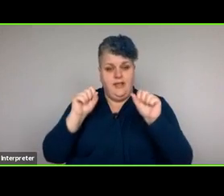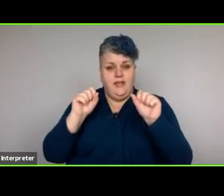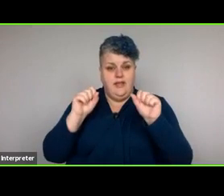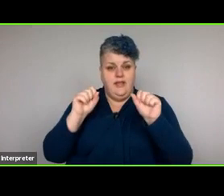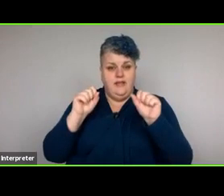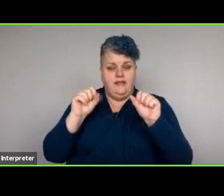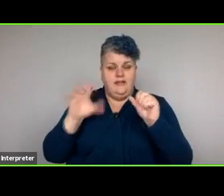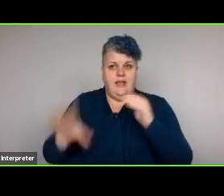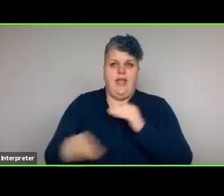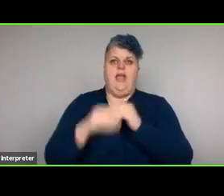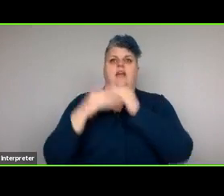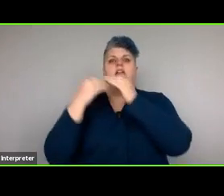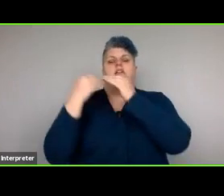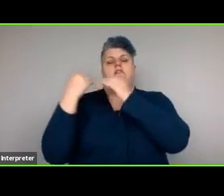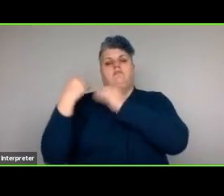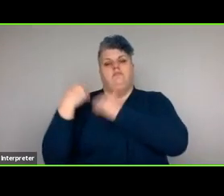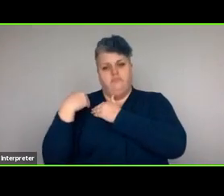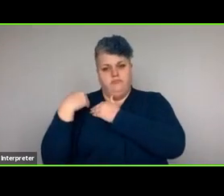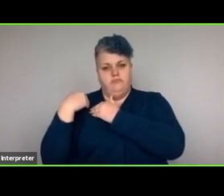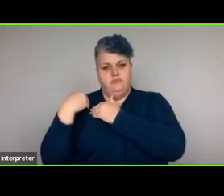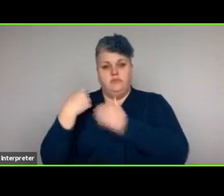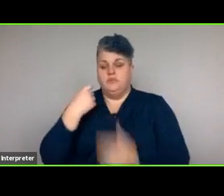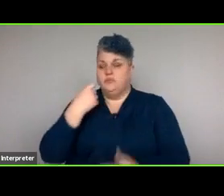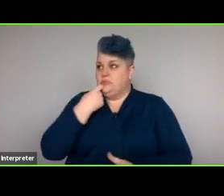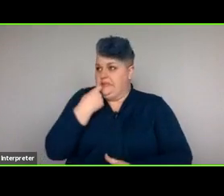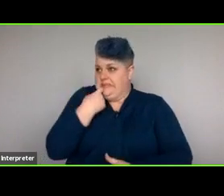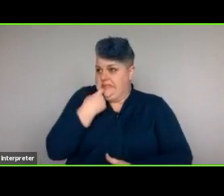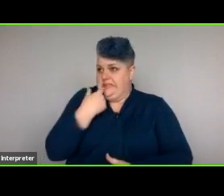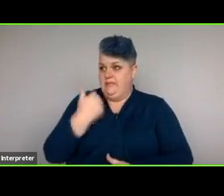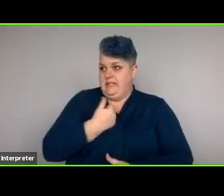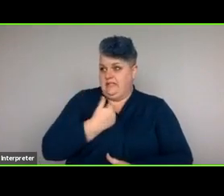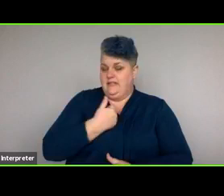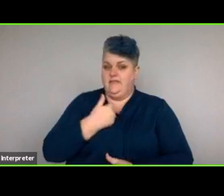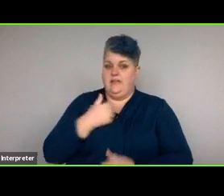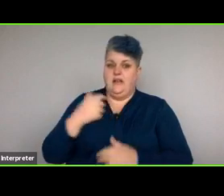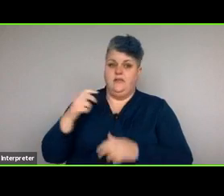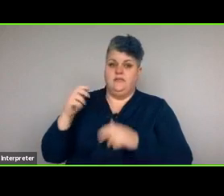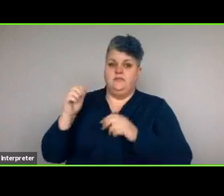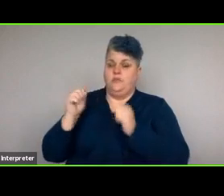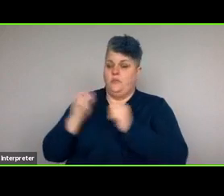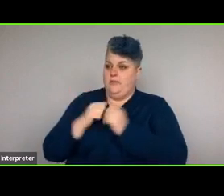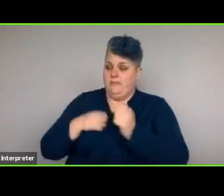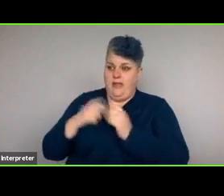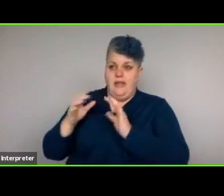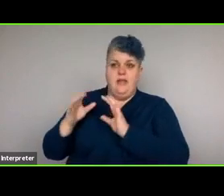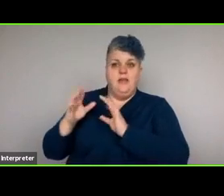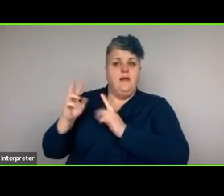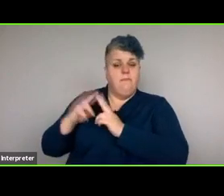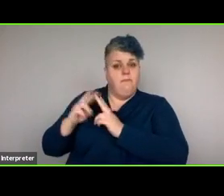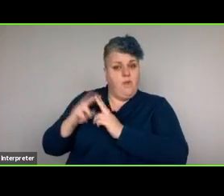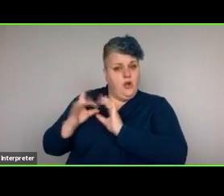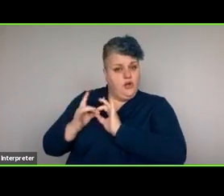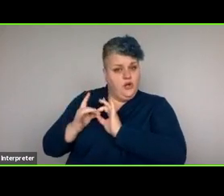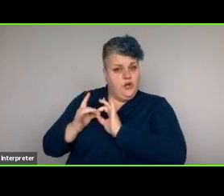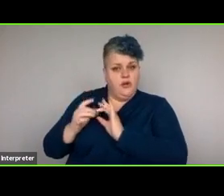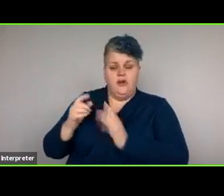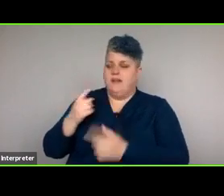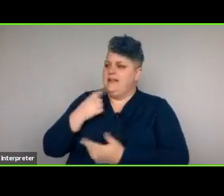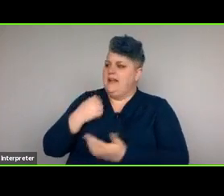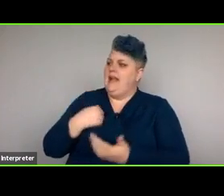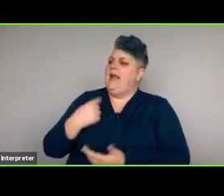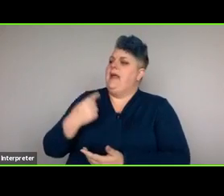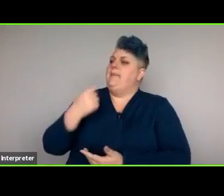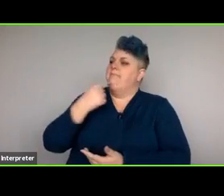added burden. Just the other day, I was sitting here with my partner, and I said, I really just kind of miss being in